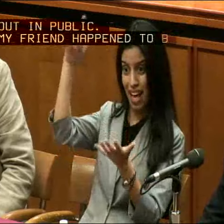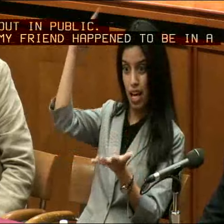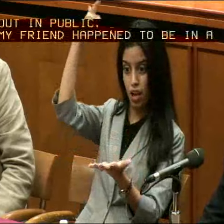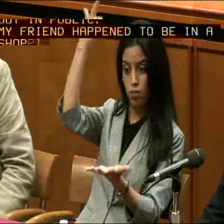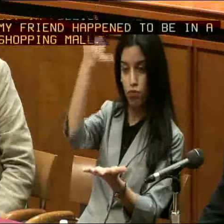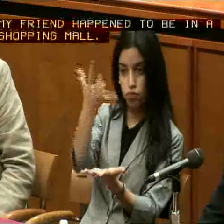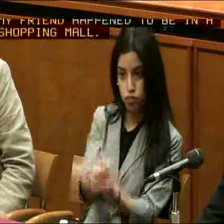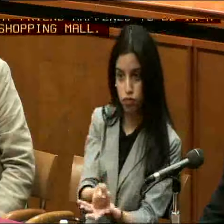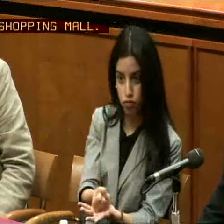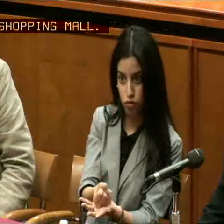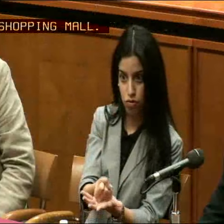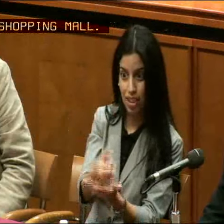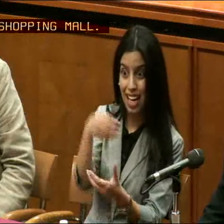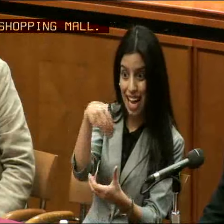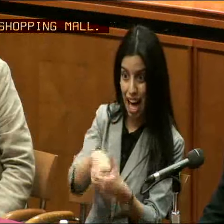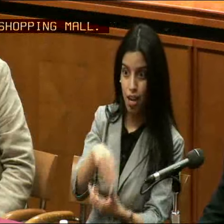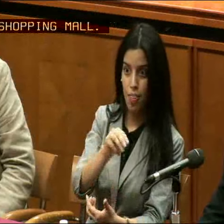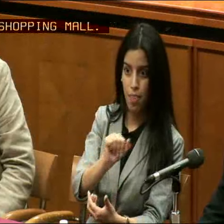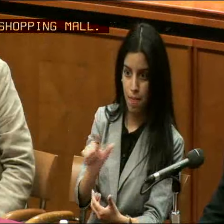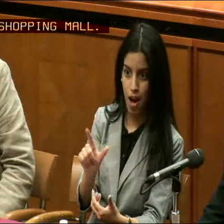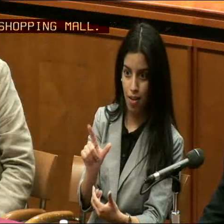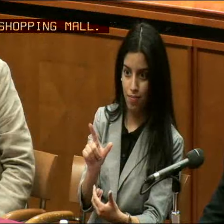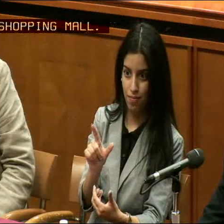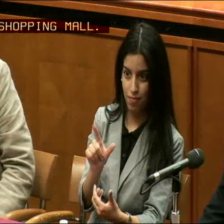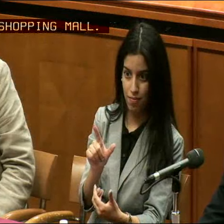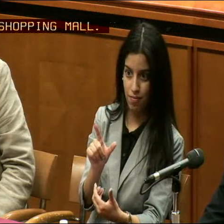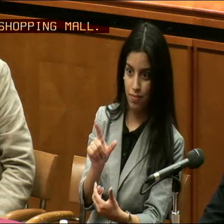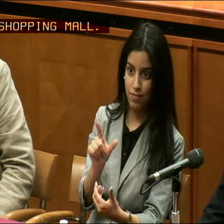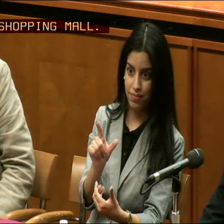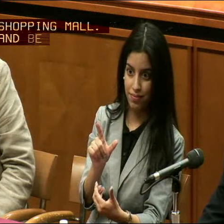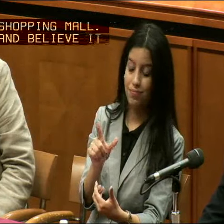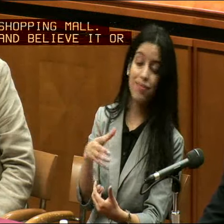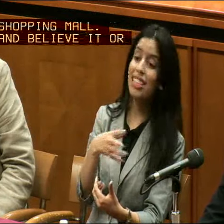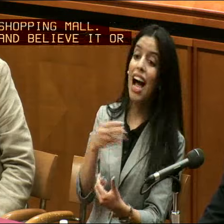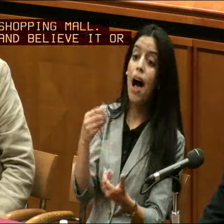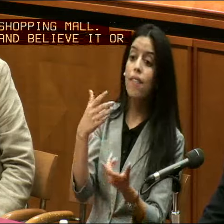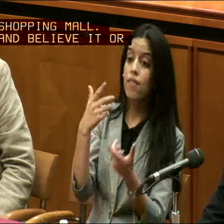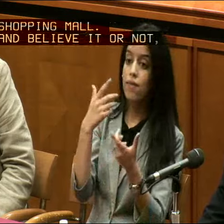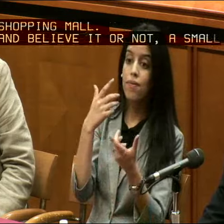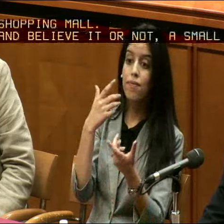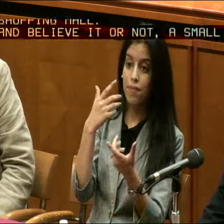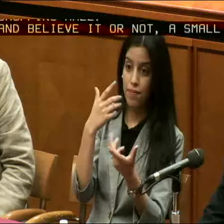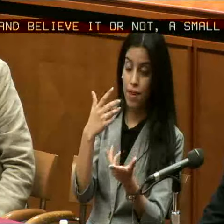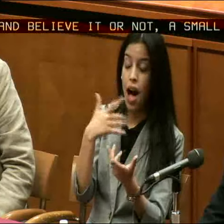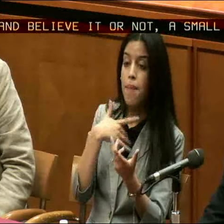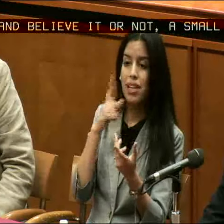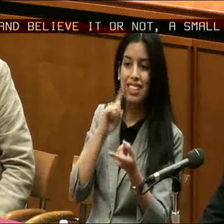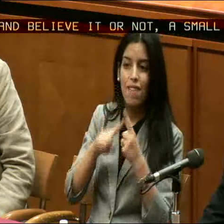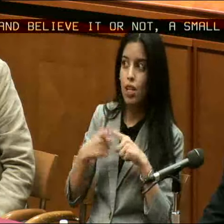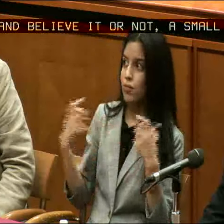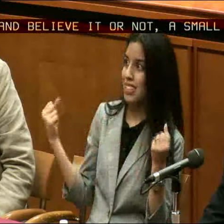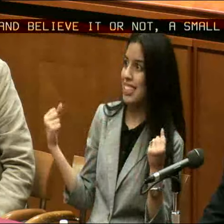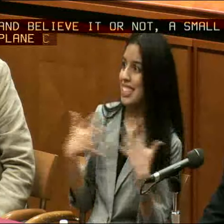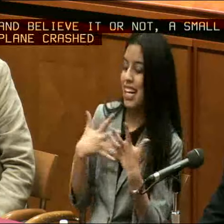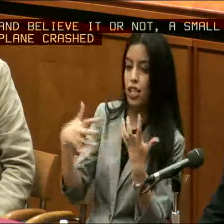And believe it or not, a small plane crashed into the structure while he was inside the mall.